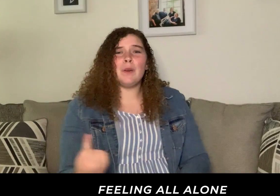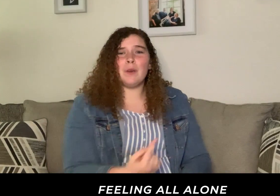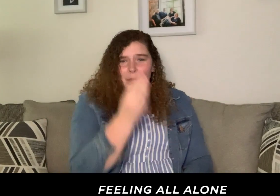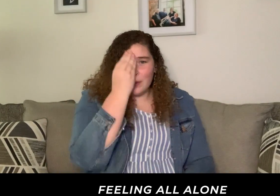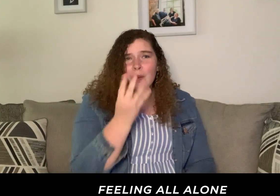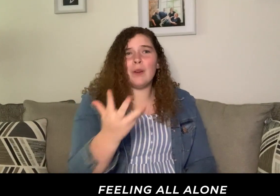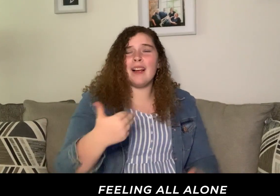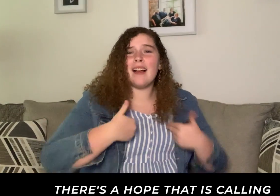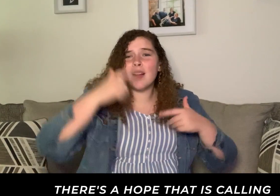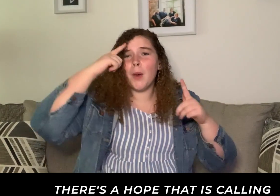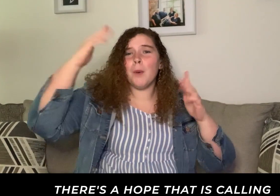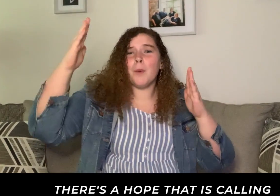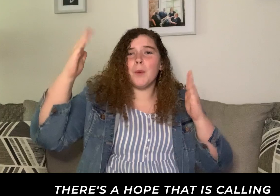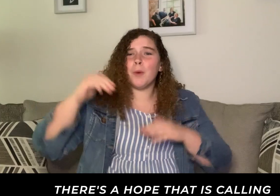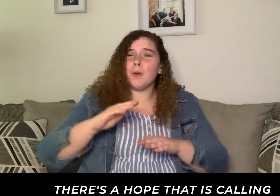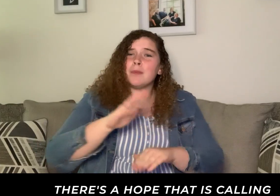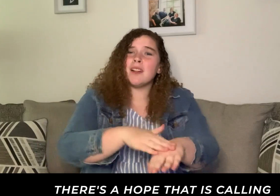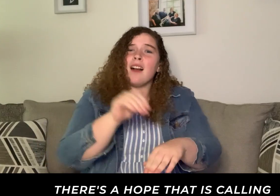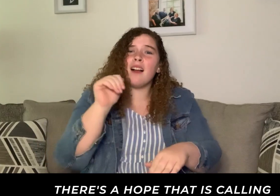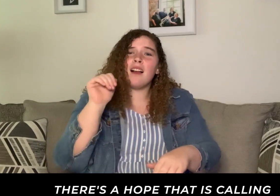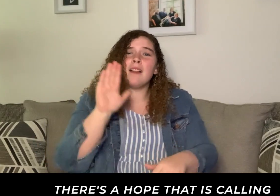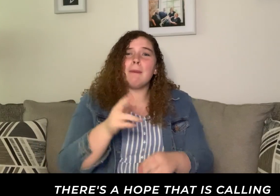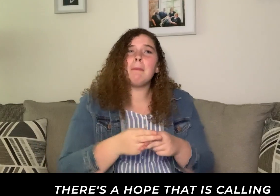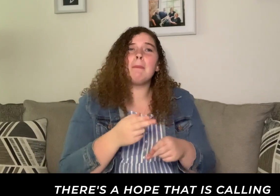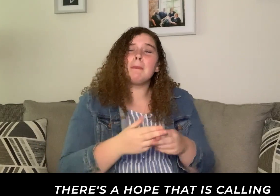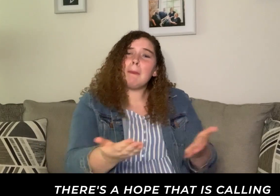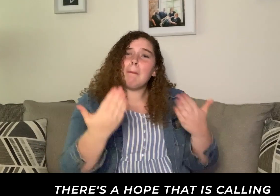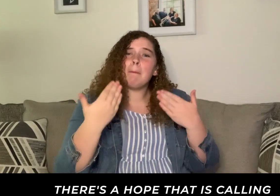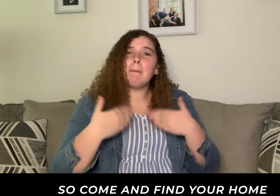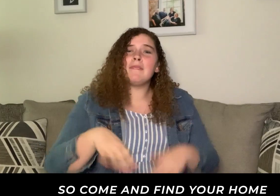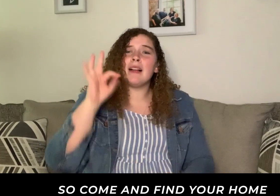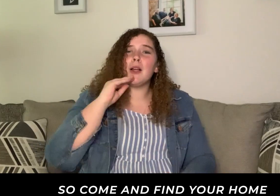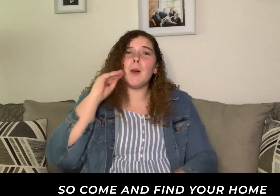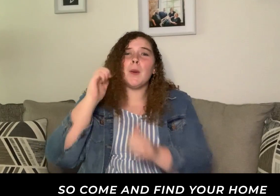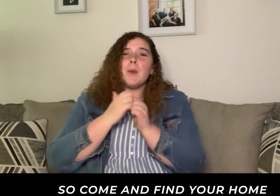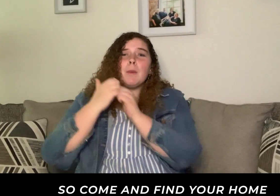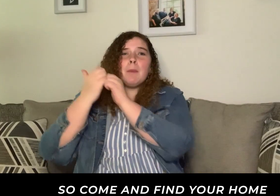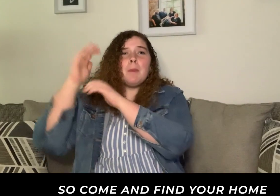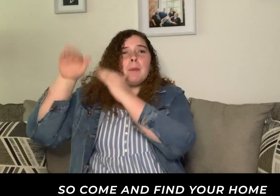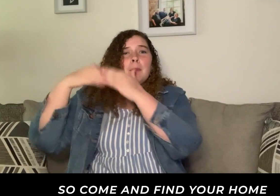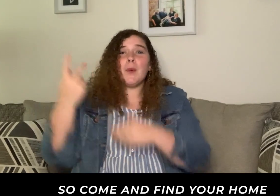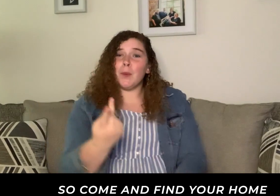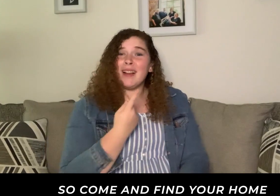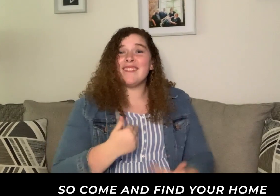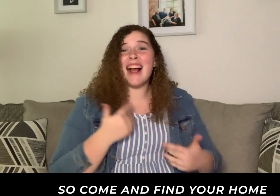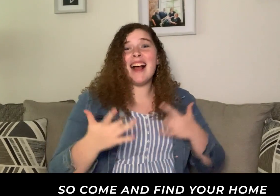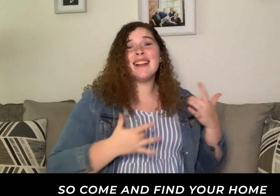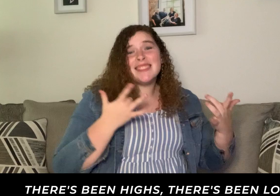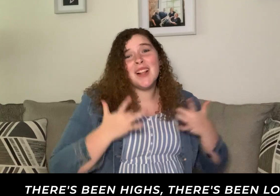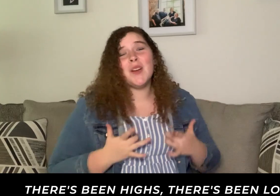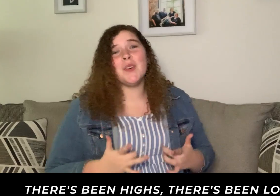all alone There's a hope that is calling, so come and find your home